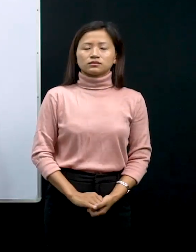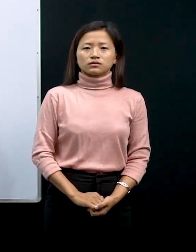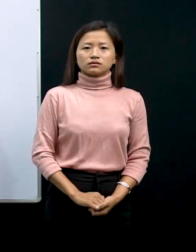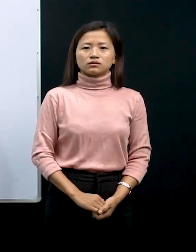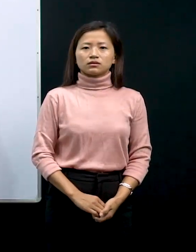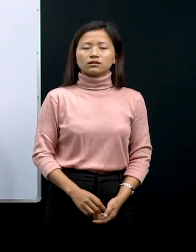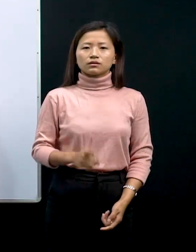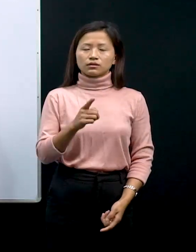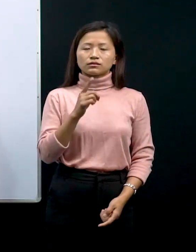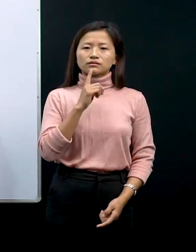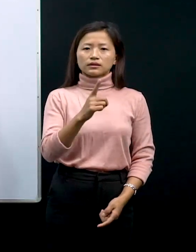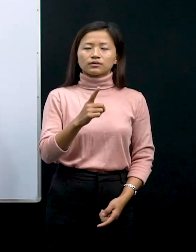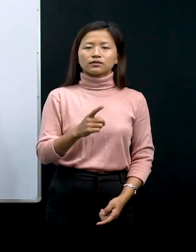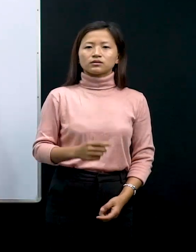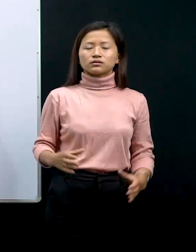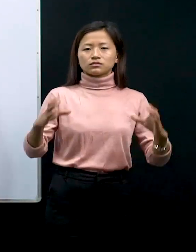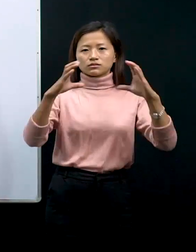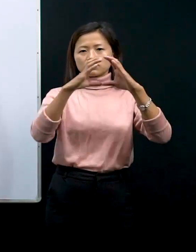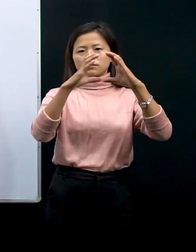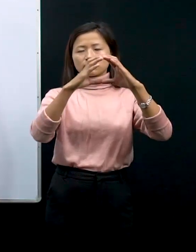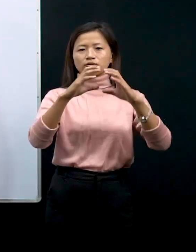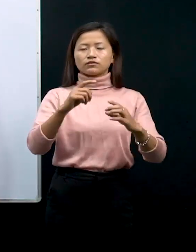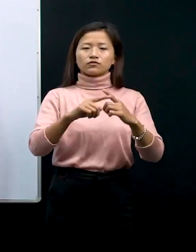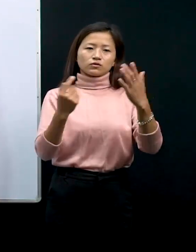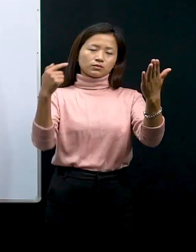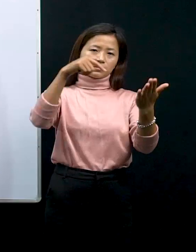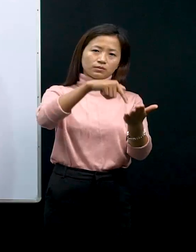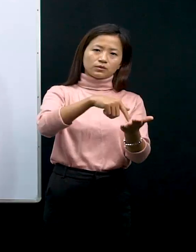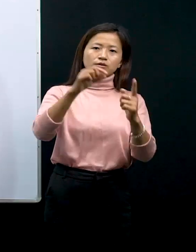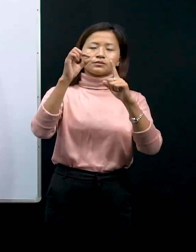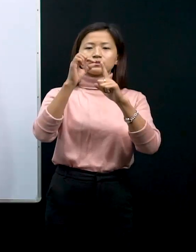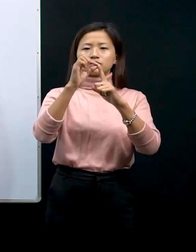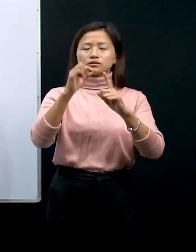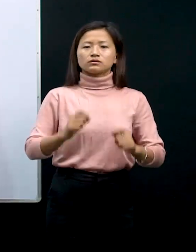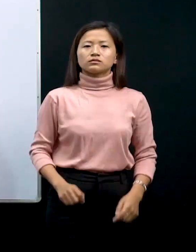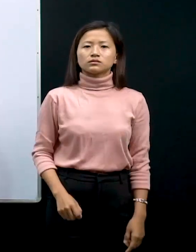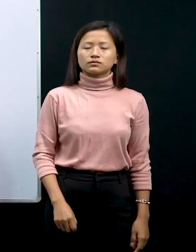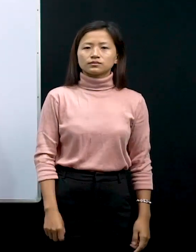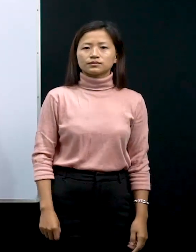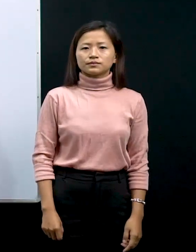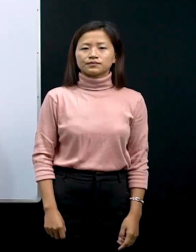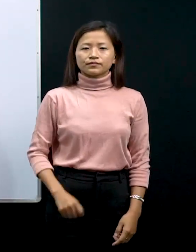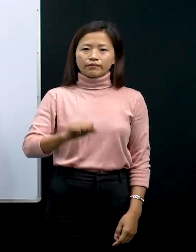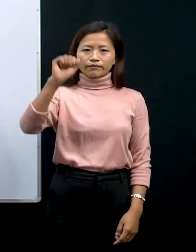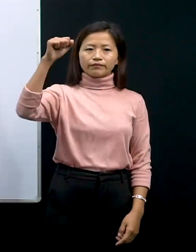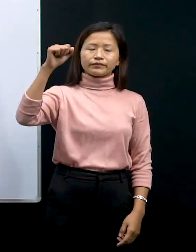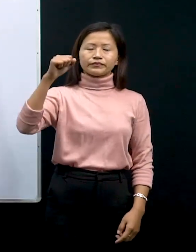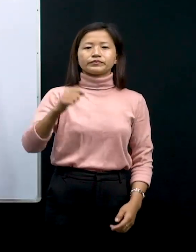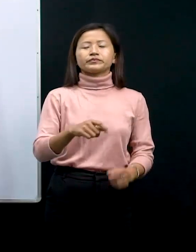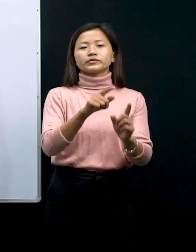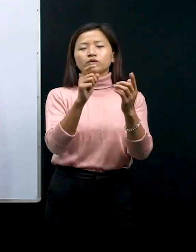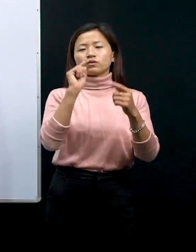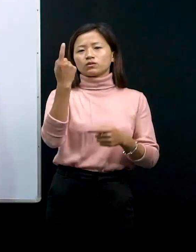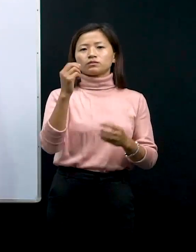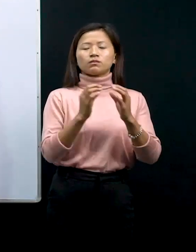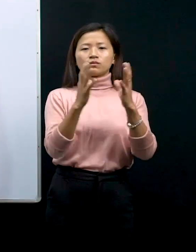can you tell me any more tangent can be drawn to a circle from the point P? Yes? Yes, right? One more you can